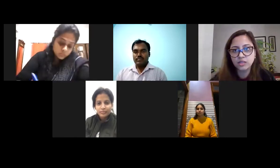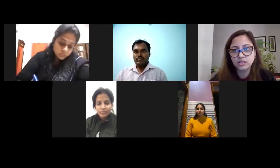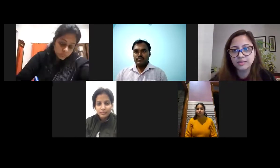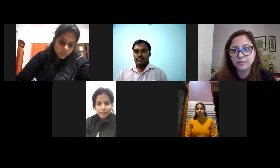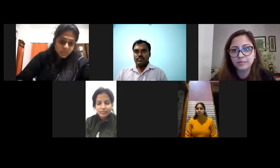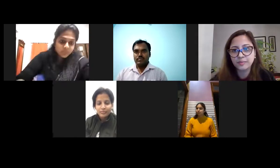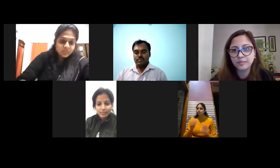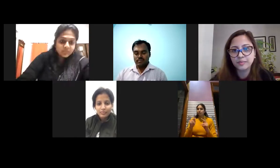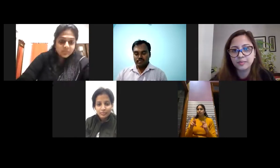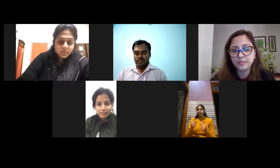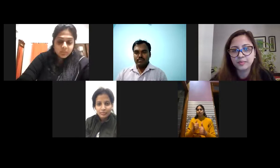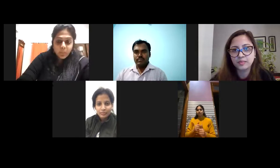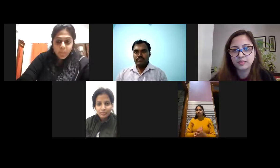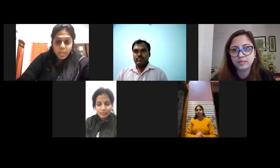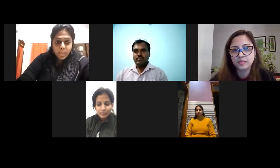okay?